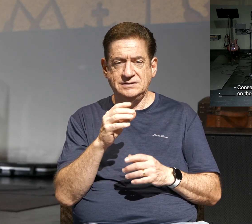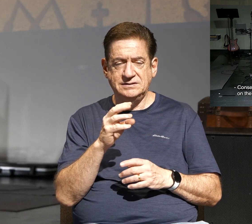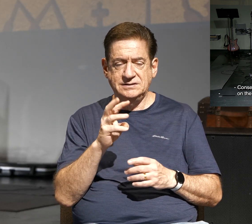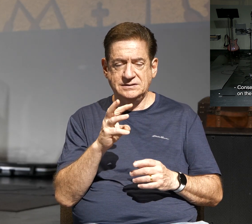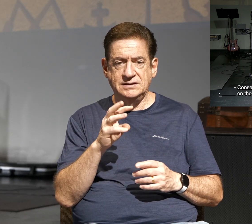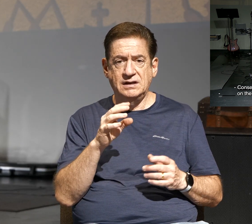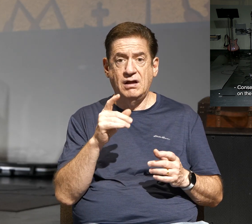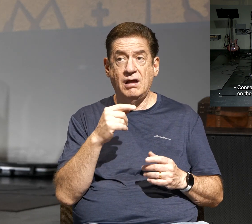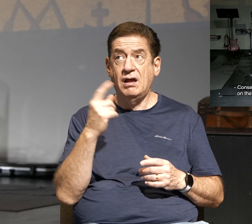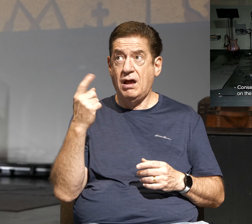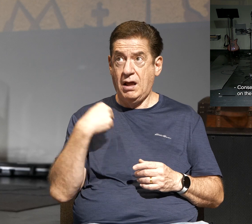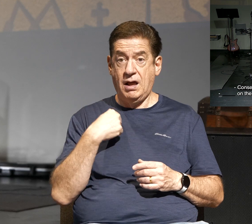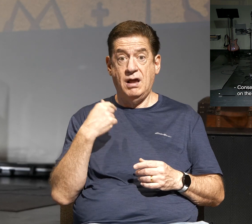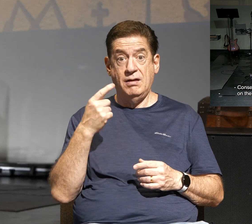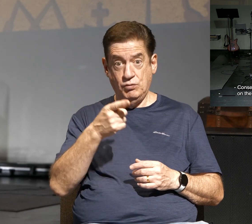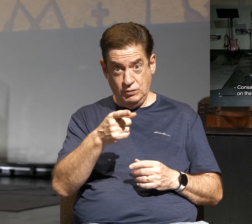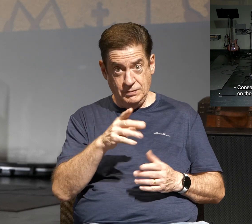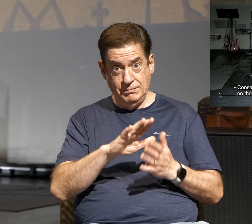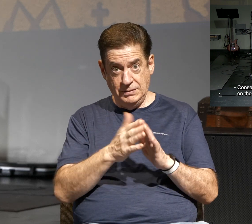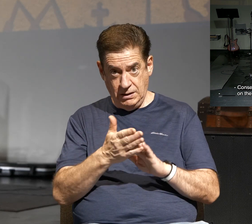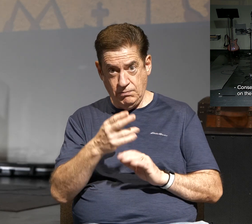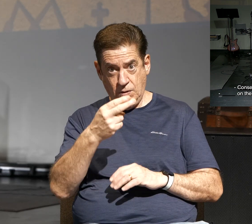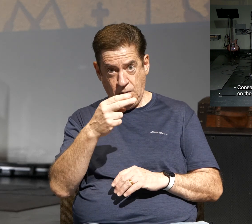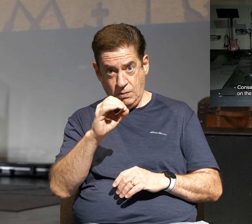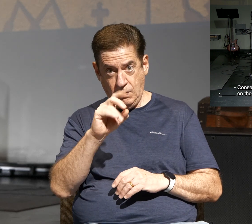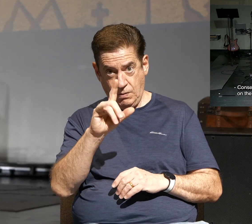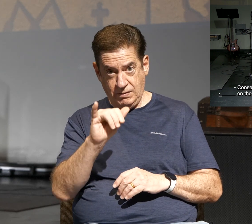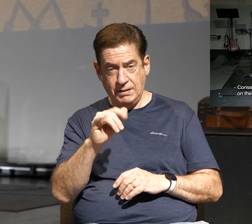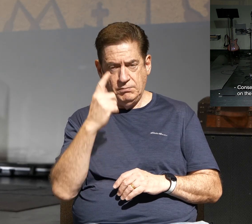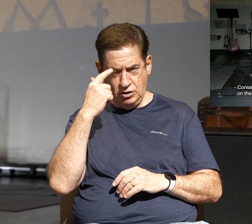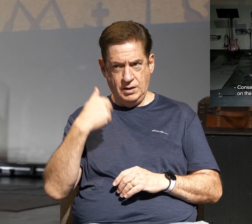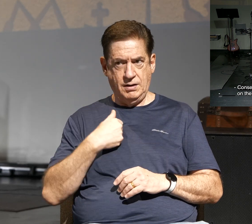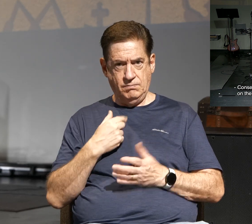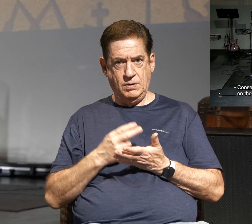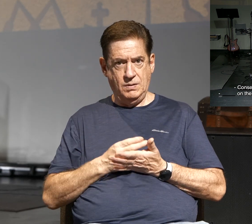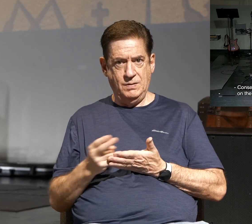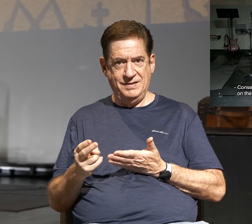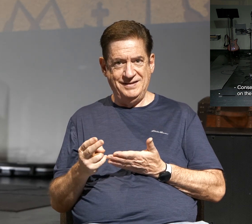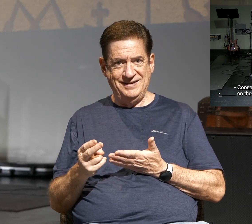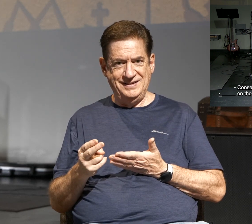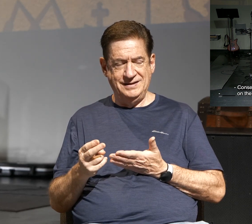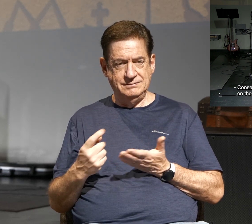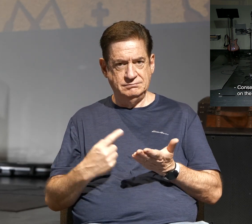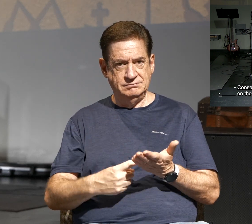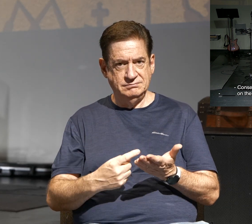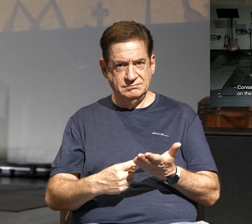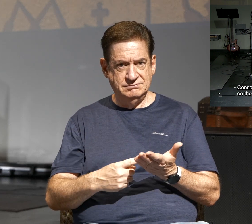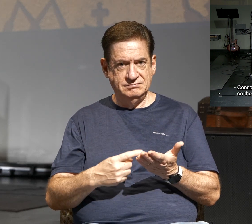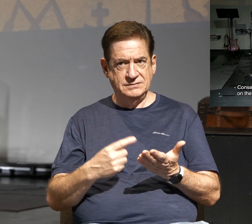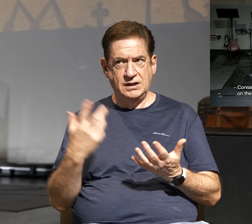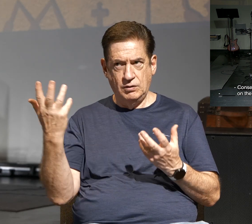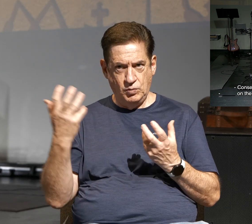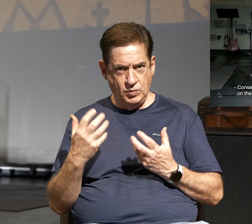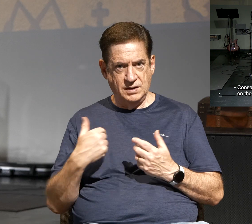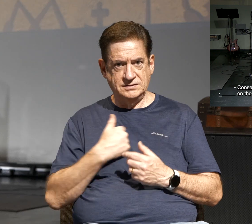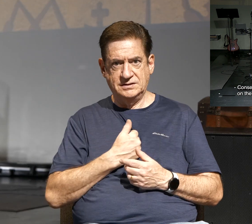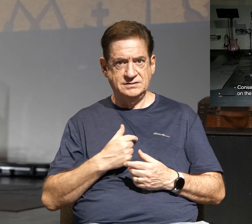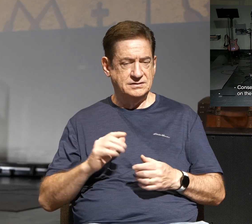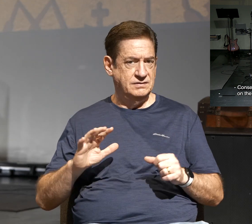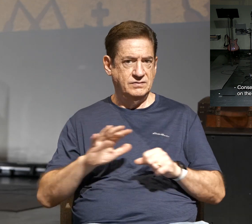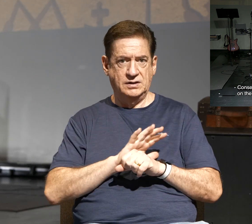am holy. God is contending, and saying these words, he's contending for our